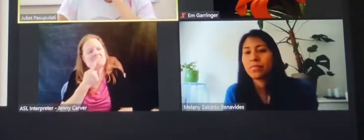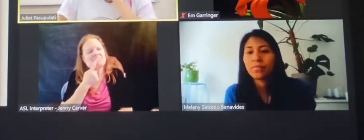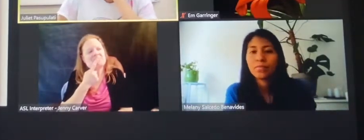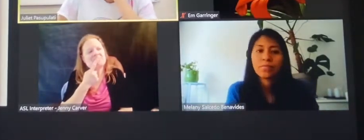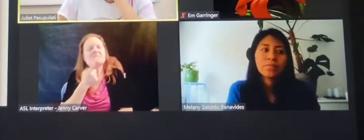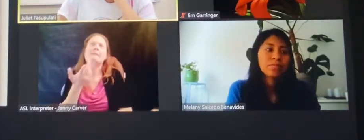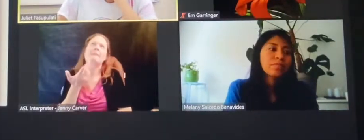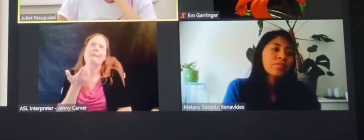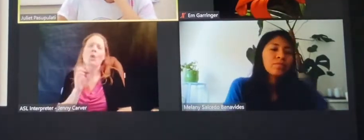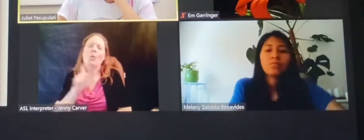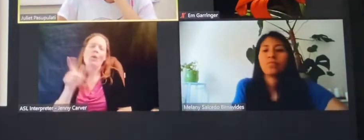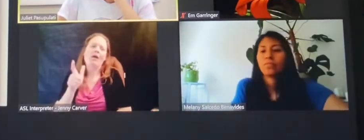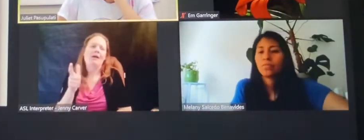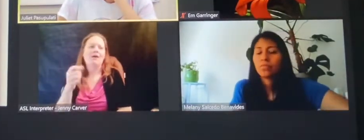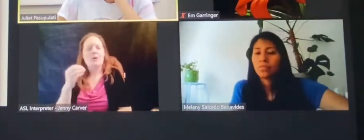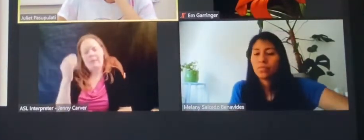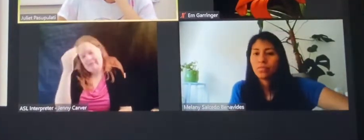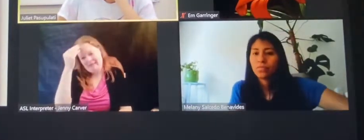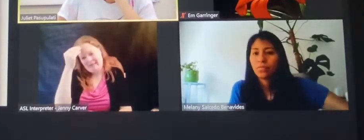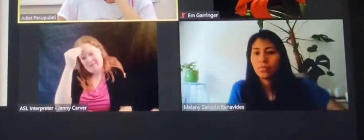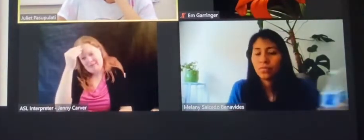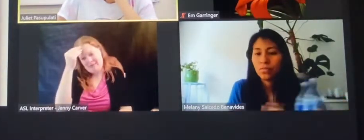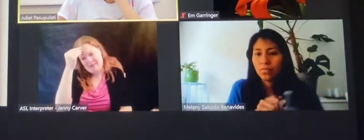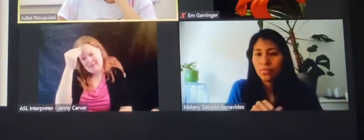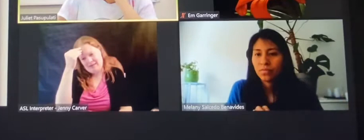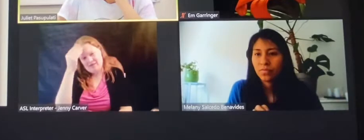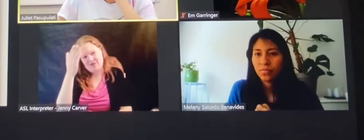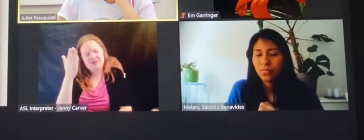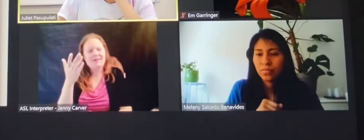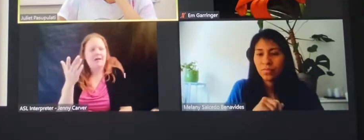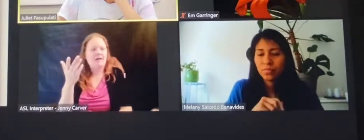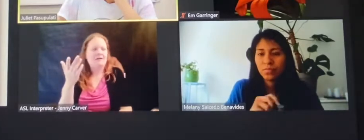Well, okay. Let me think about that. Suggest that.